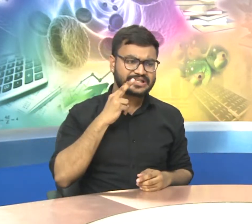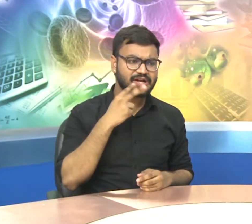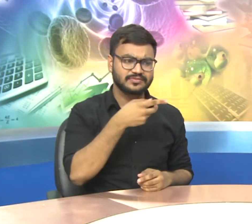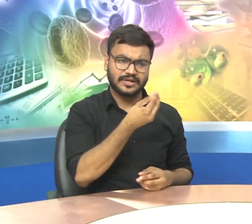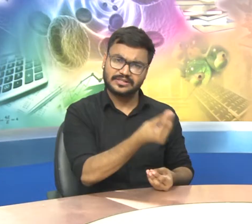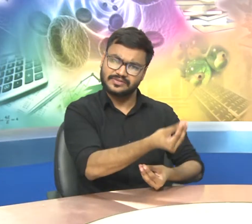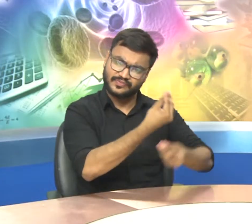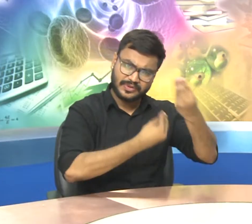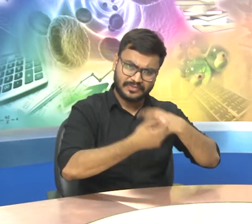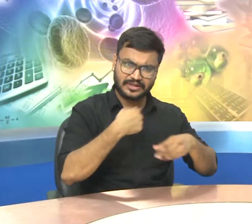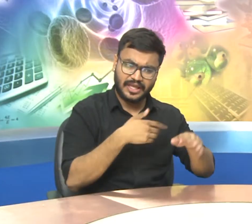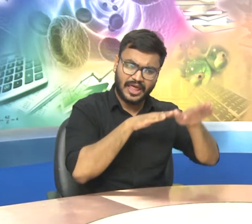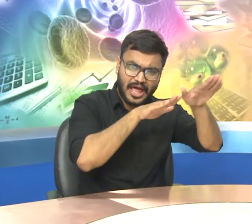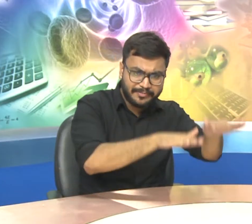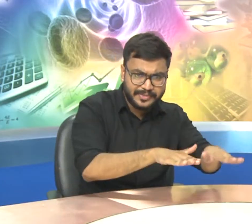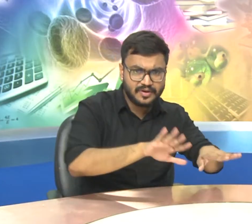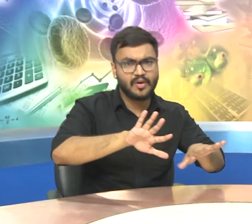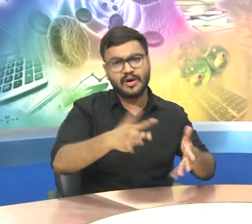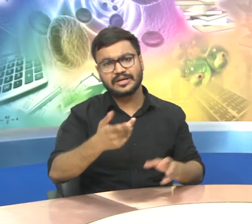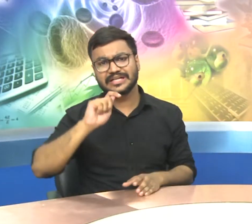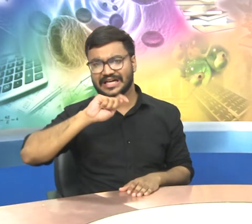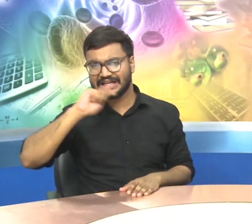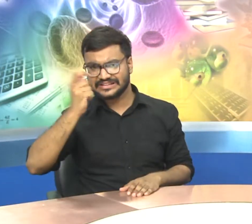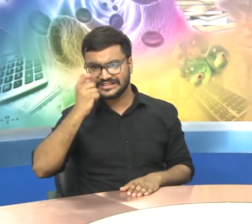For example, tadpoles,